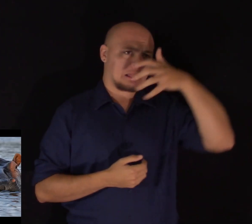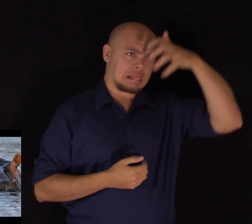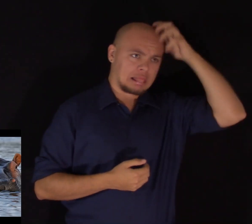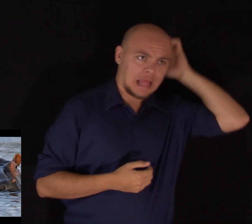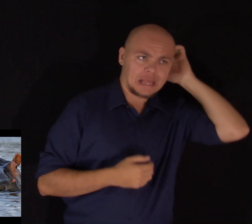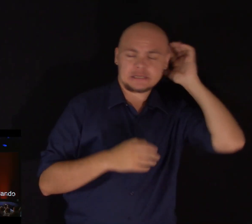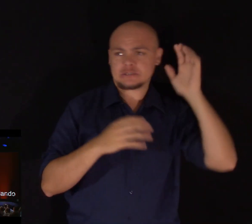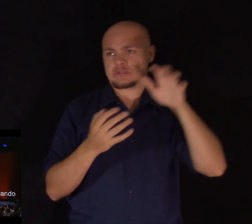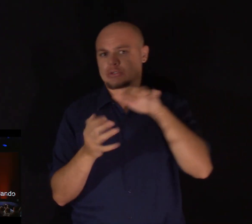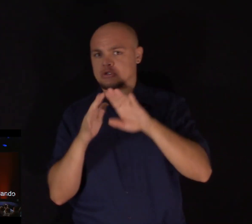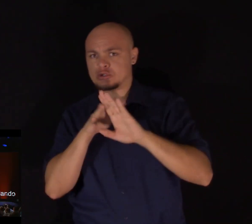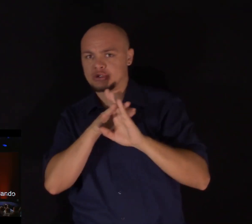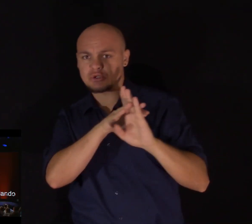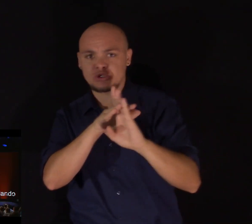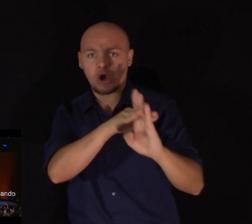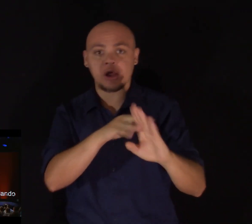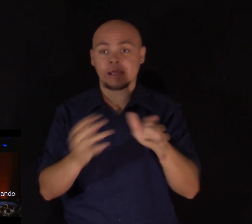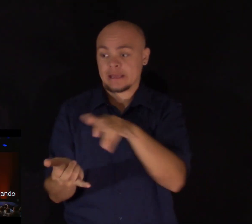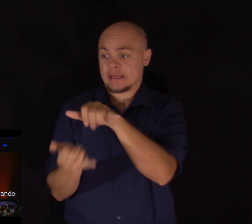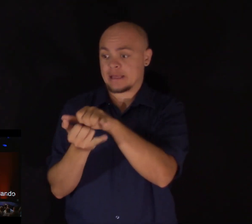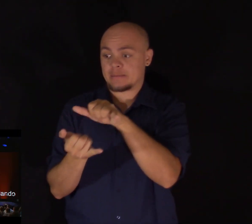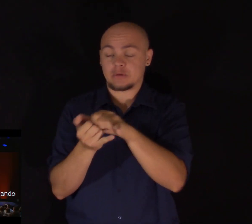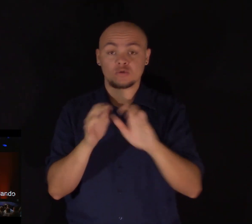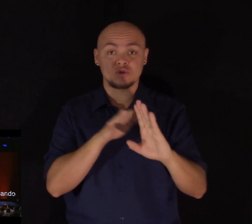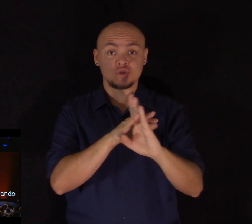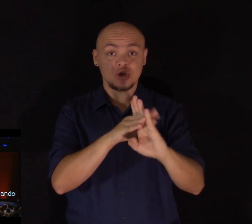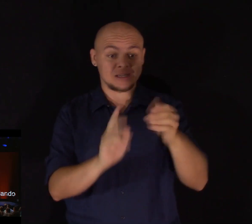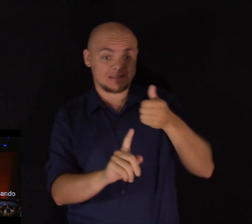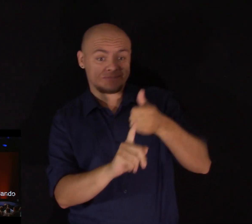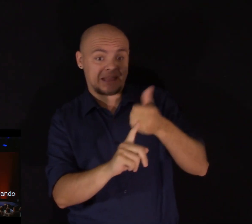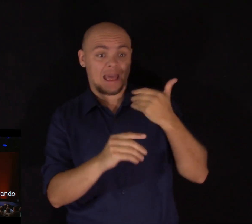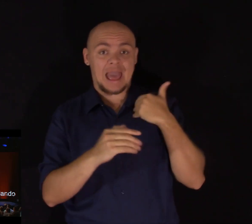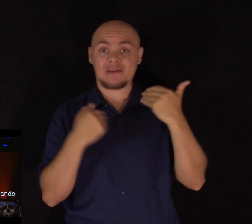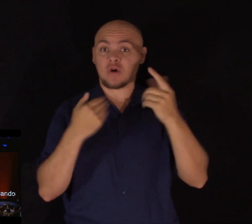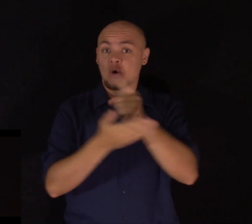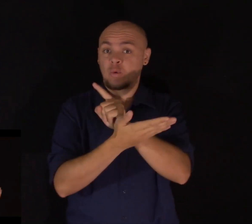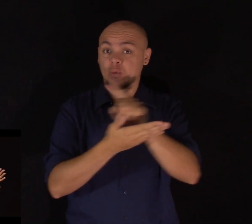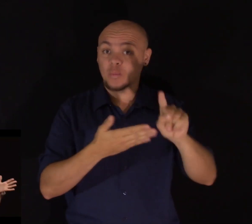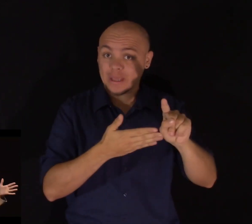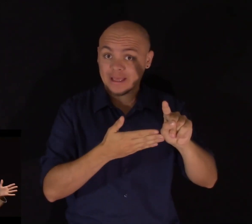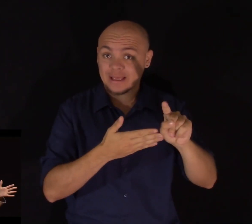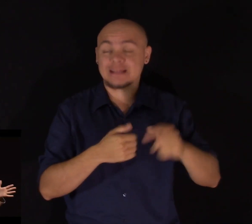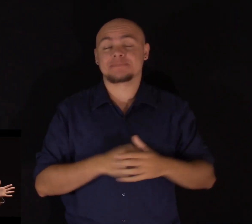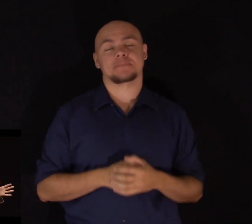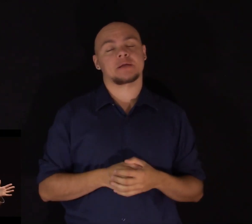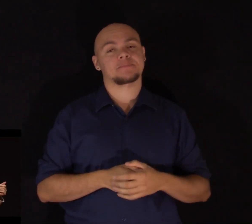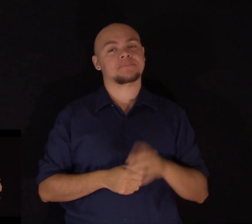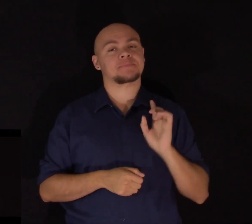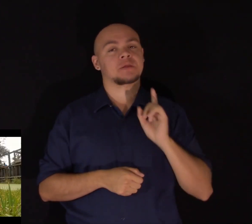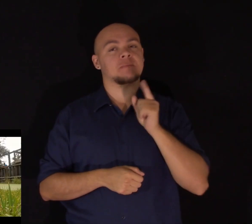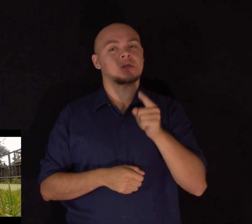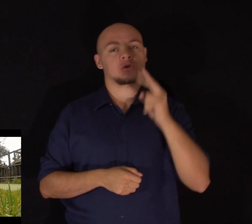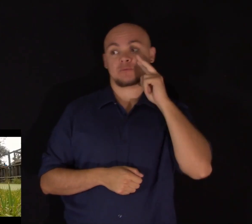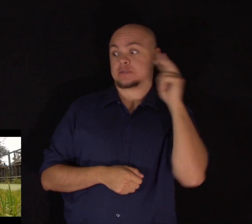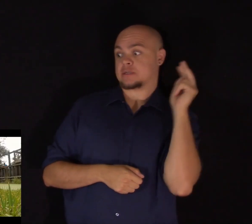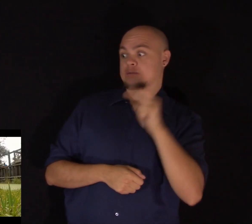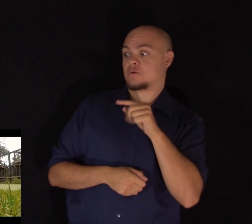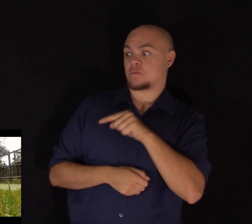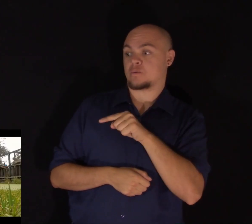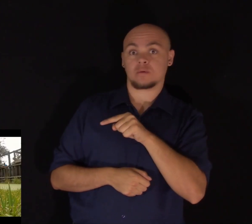hippos. Sharks even have a whole week dedicated to them. But what goes through your mind when you see this